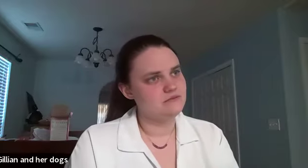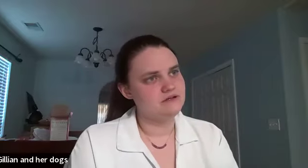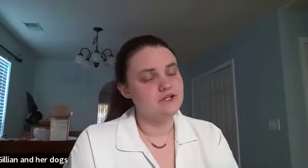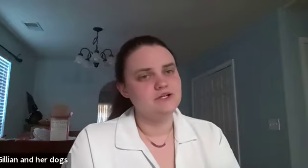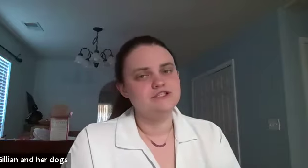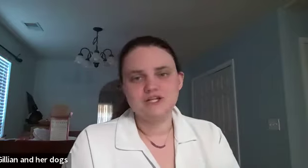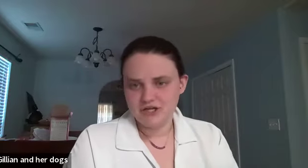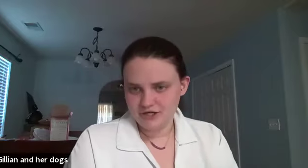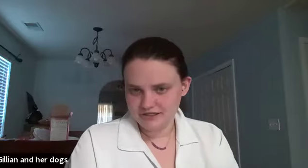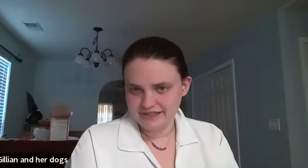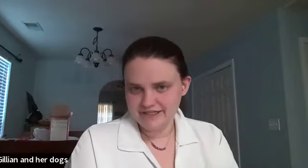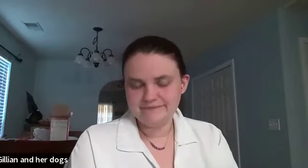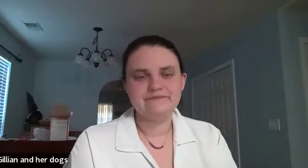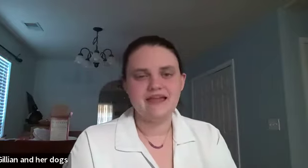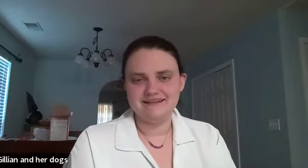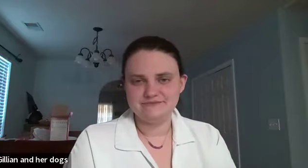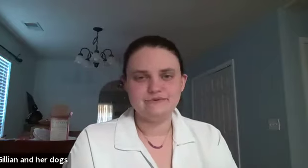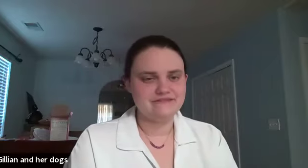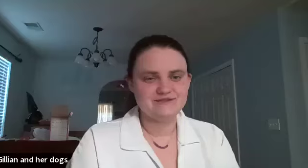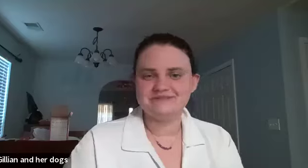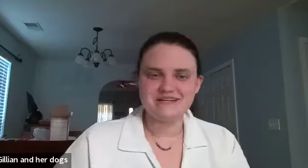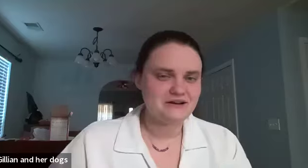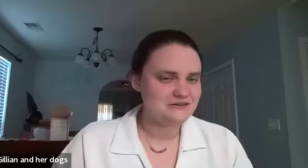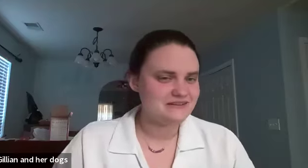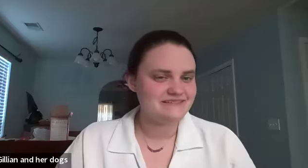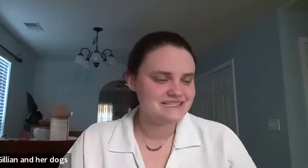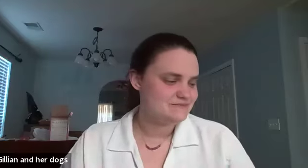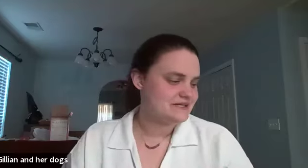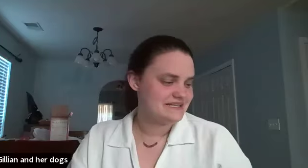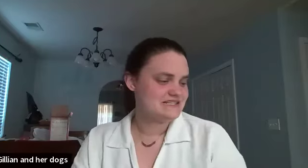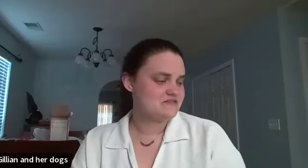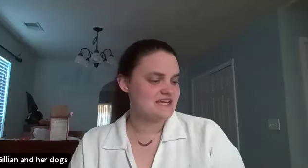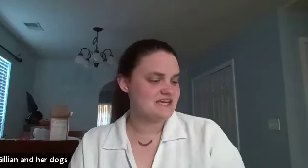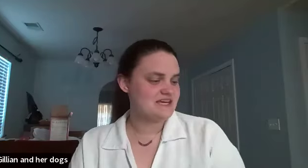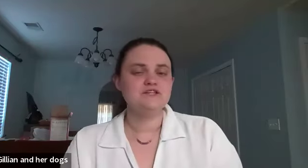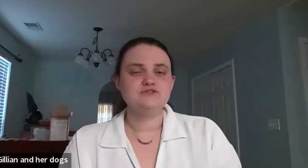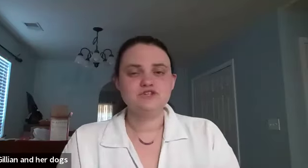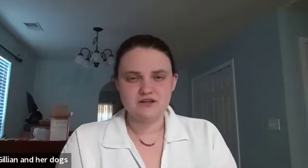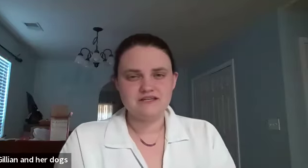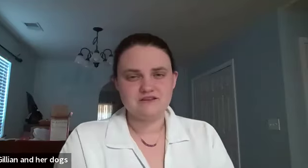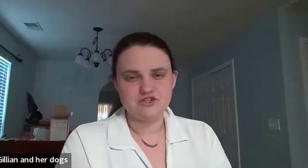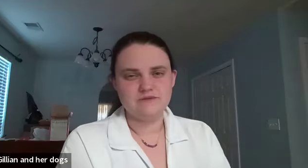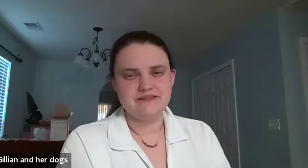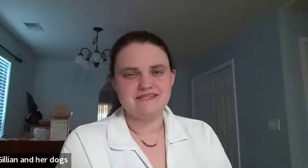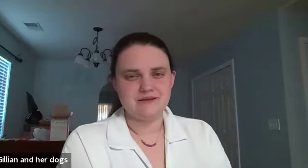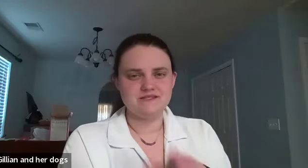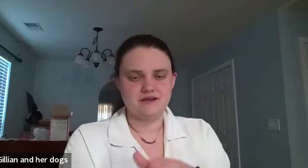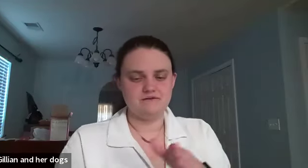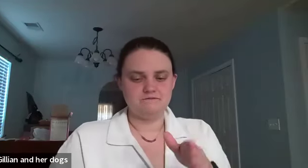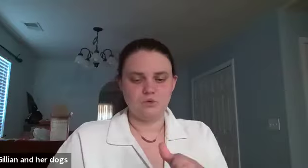one. Turkey. This one was not on our little list, but it is a thing. So turkey is also going to be the same sign